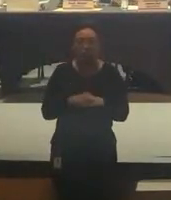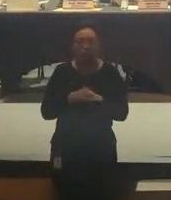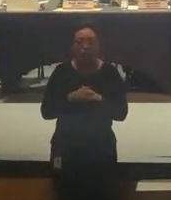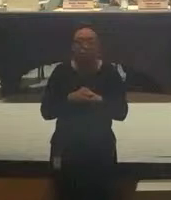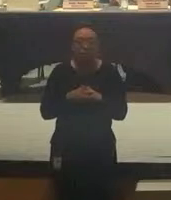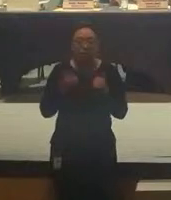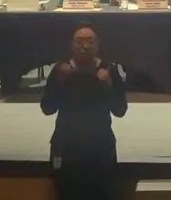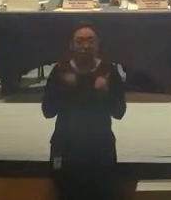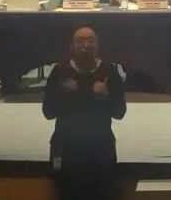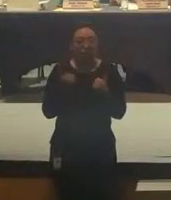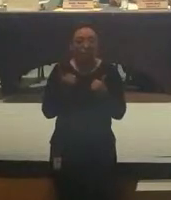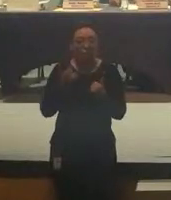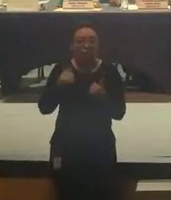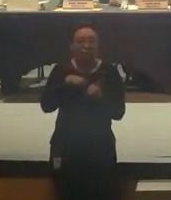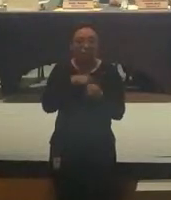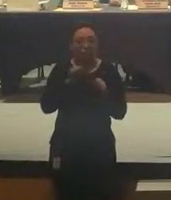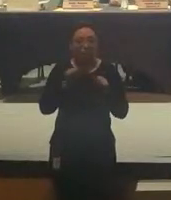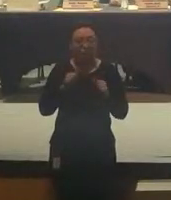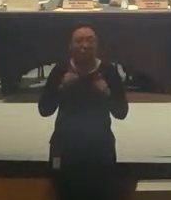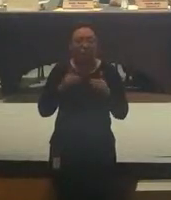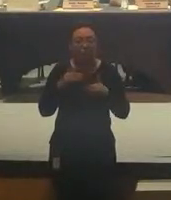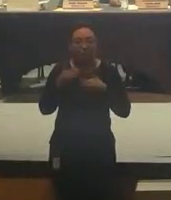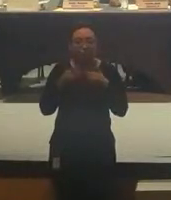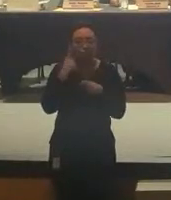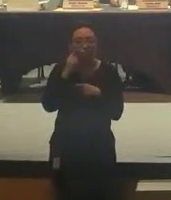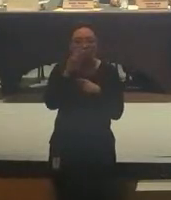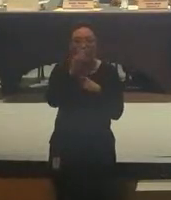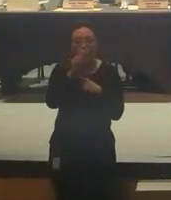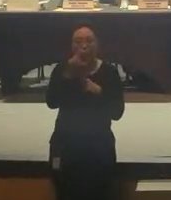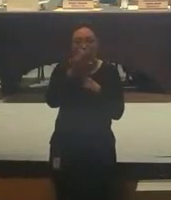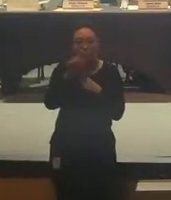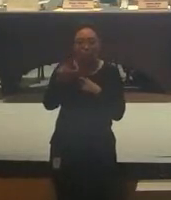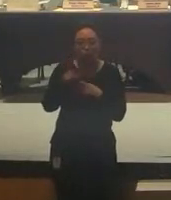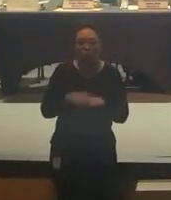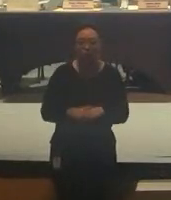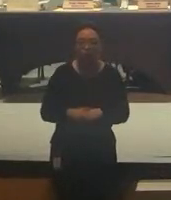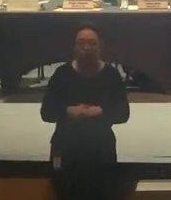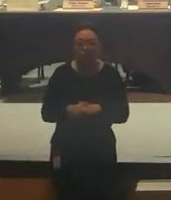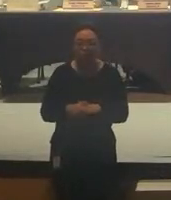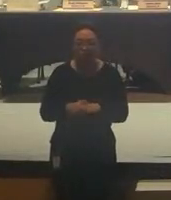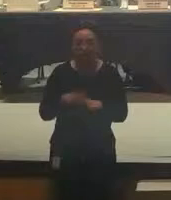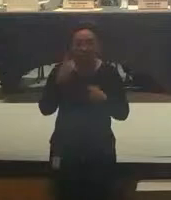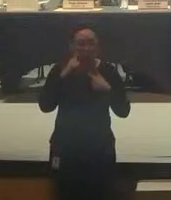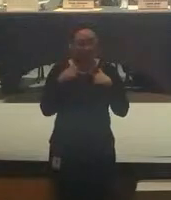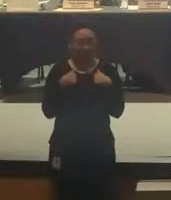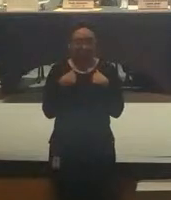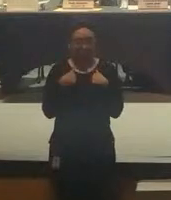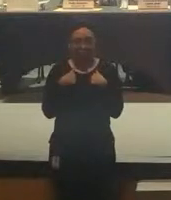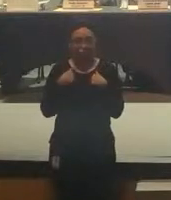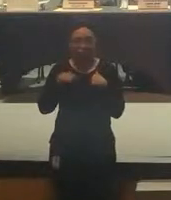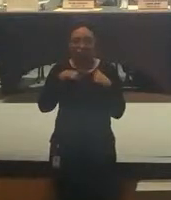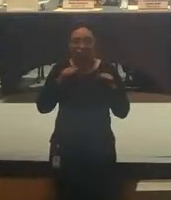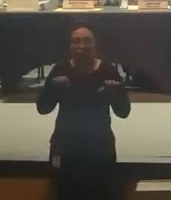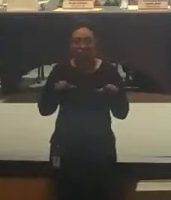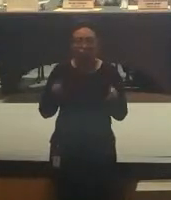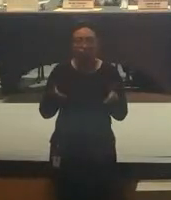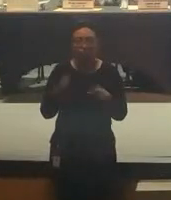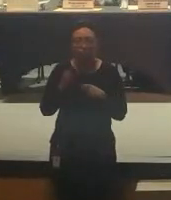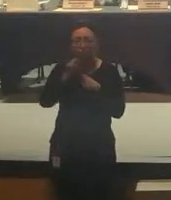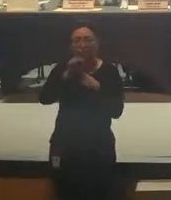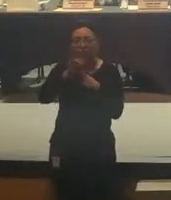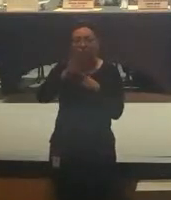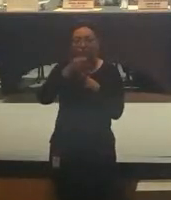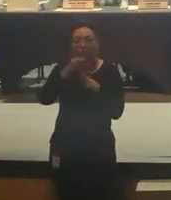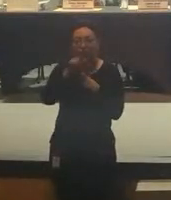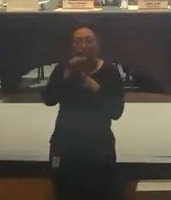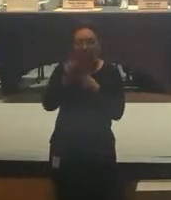With that, we can move to roll call. Is that for you? For me? Well, we can do that here. Nicholas